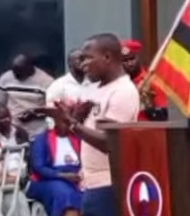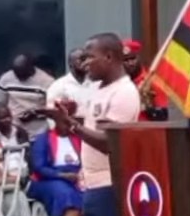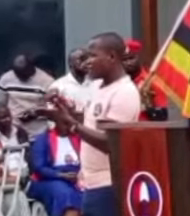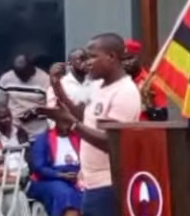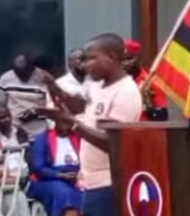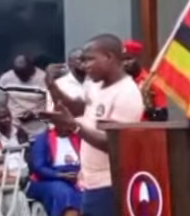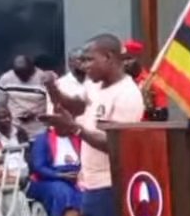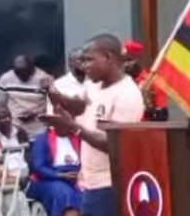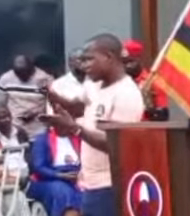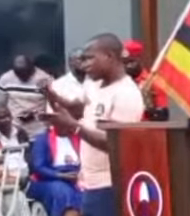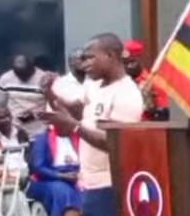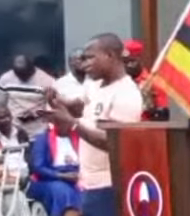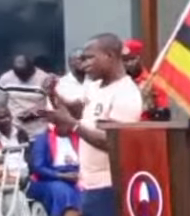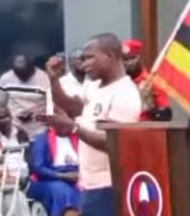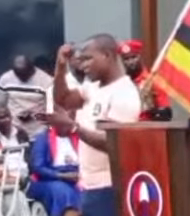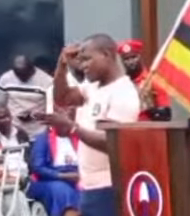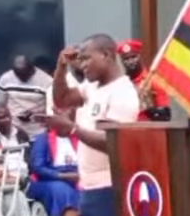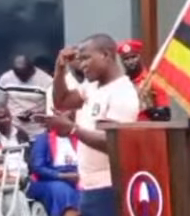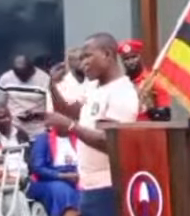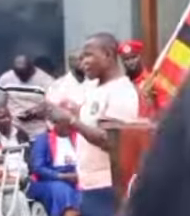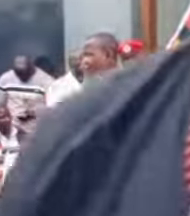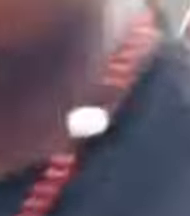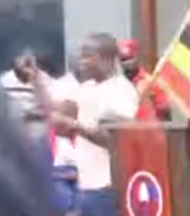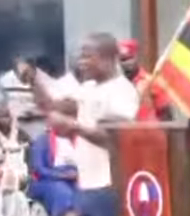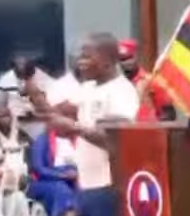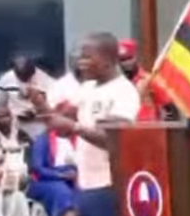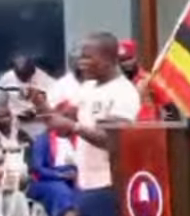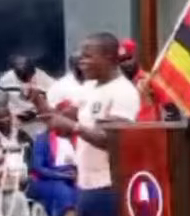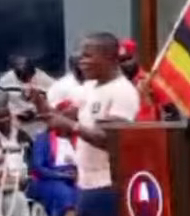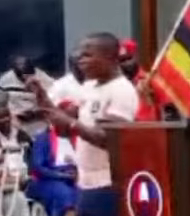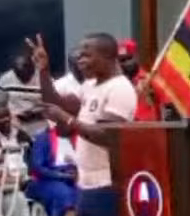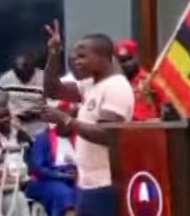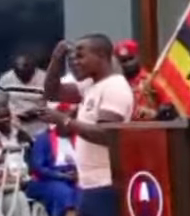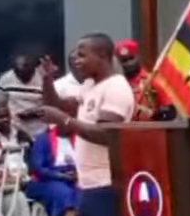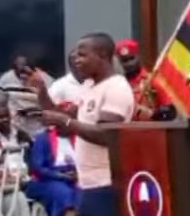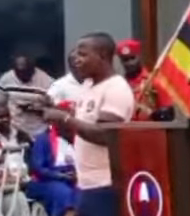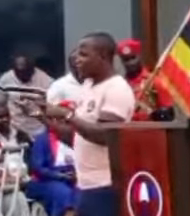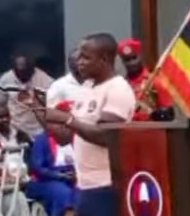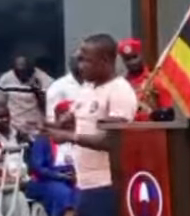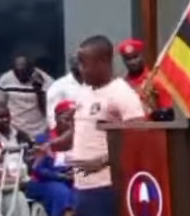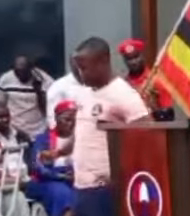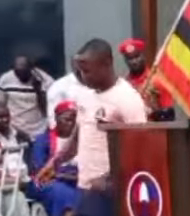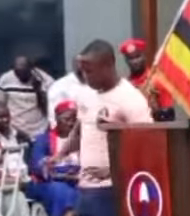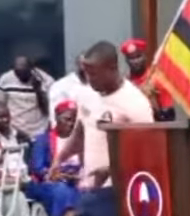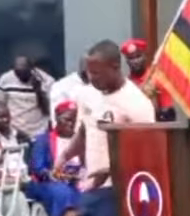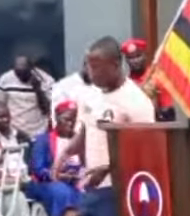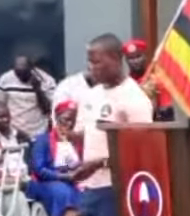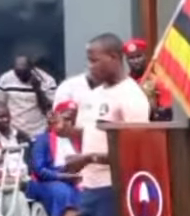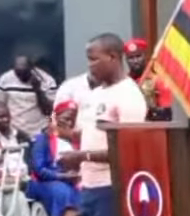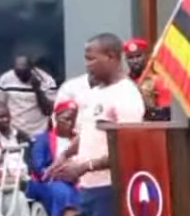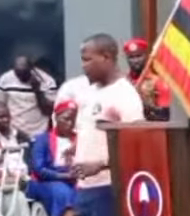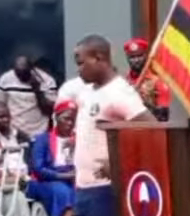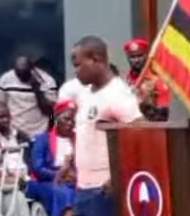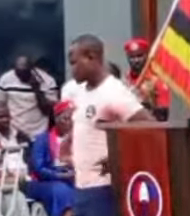ebiwandiiko nenojja ng'otambuza muggo obanga otambulira mu kagaali obanga weewalula